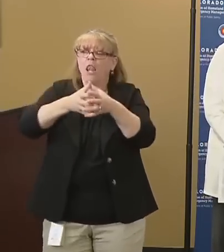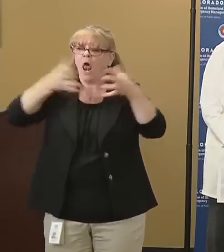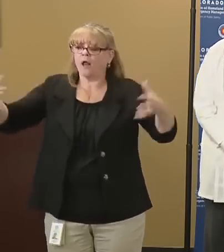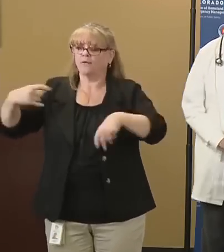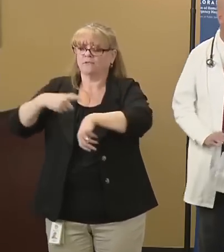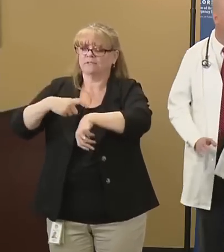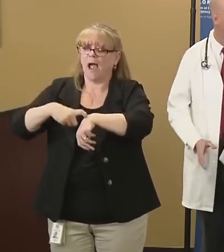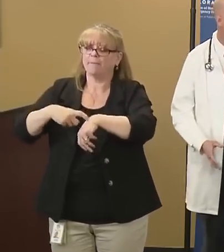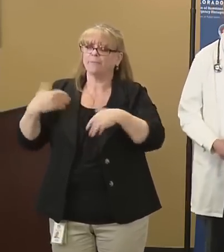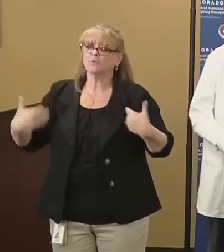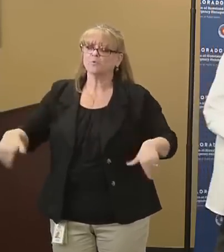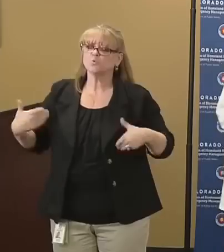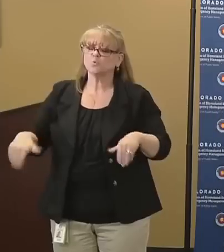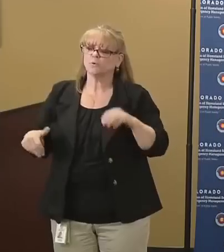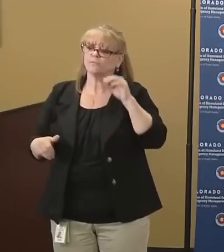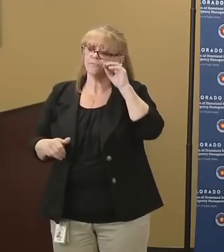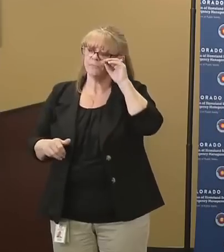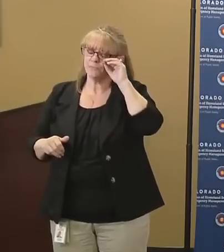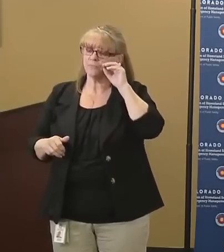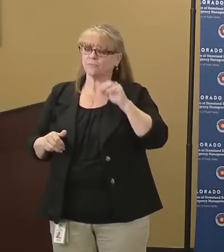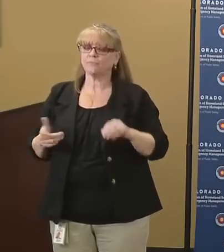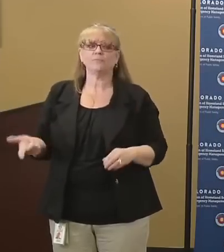Moss?